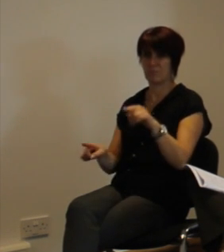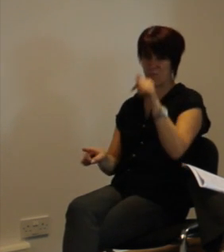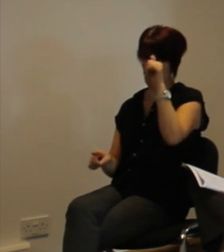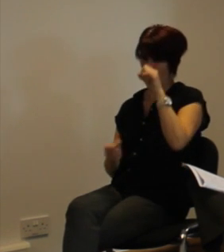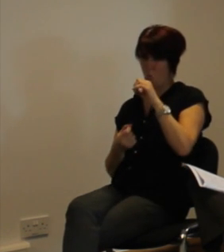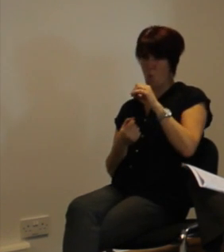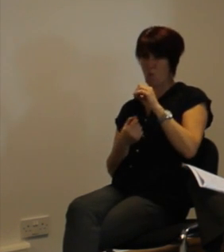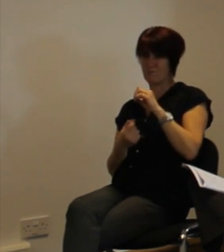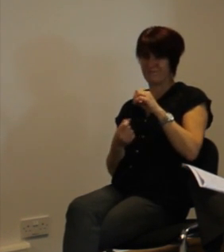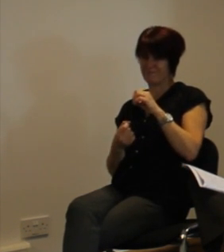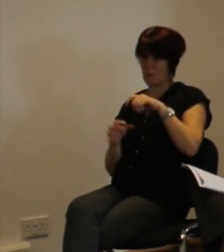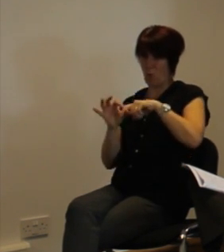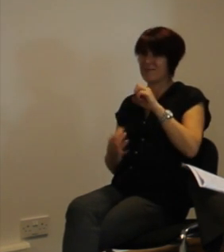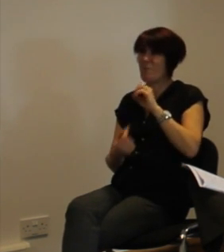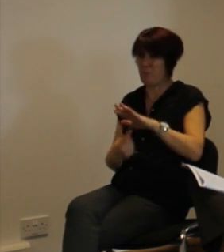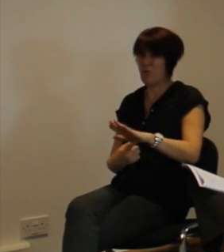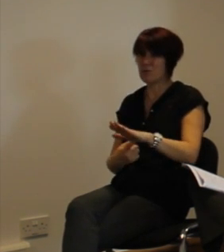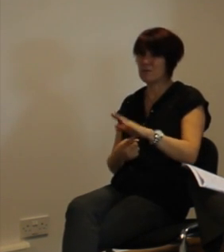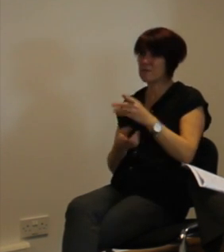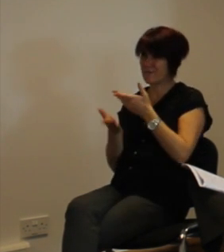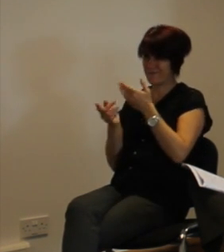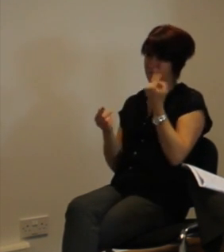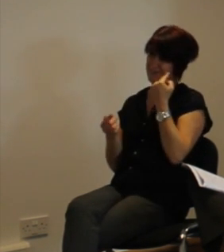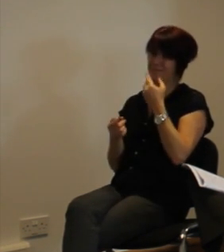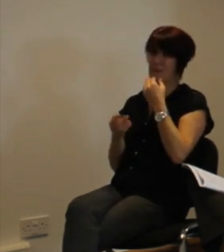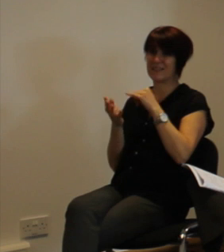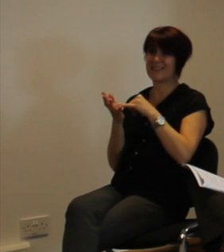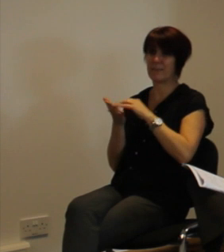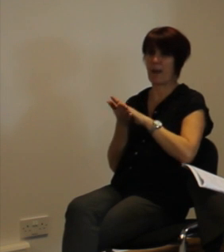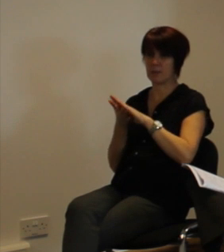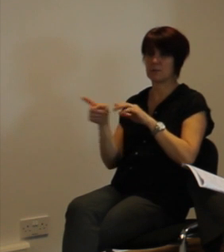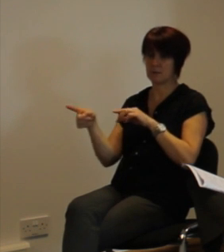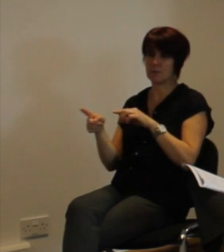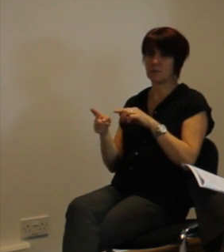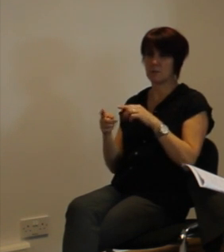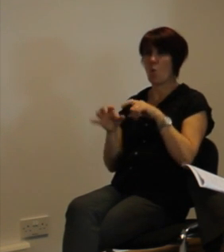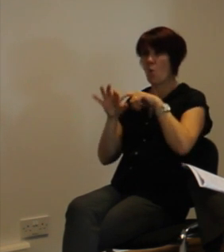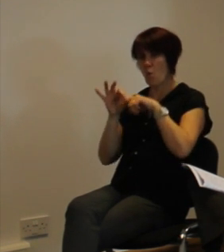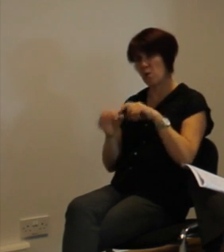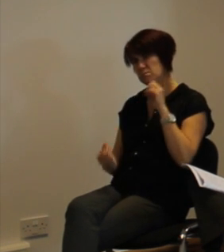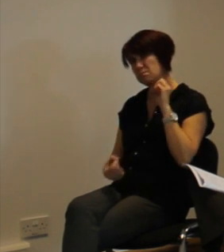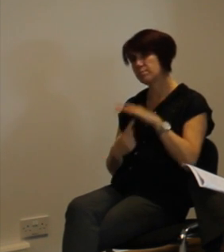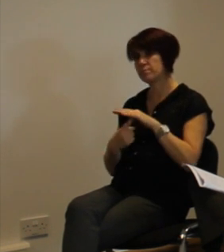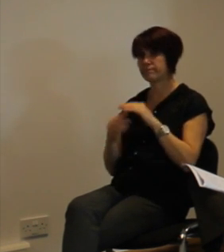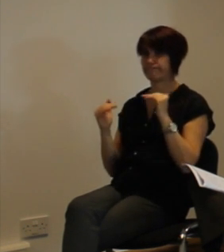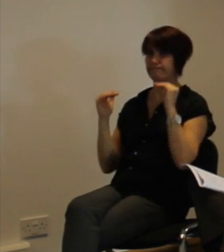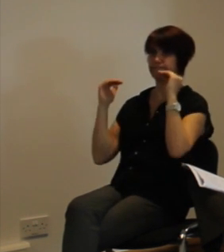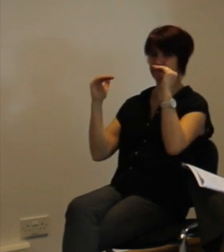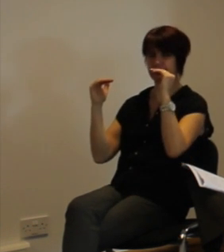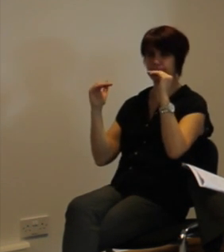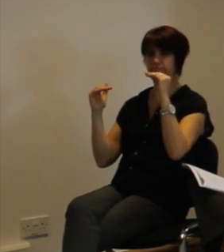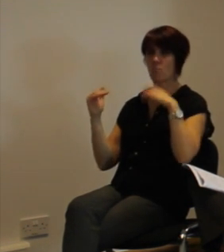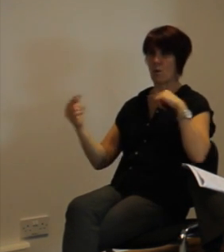is very, very important. If you ever speak to Simon Hamilton, you'll know that very clearly. Quality is ultra important. And